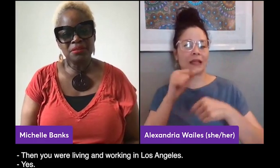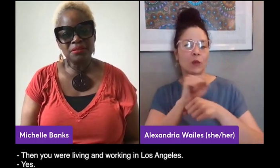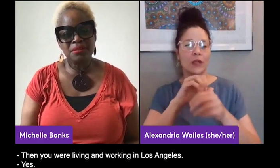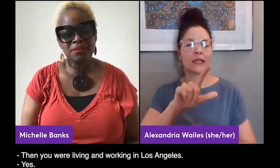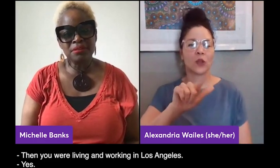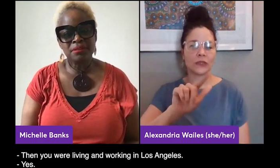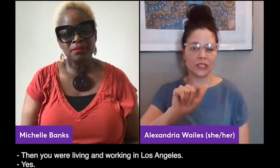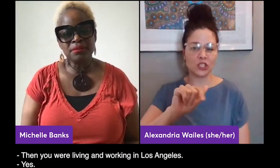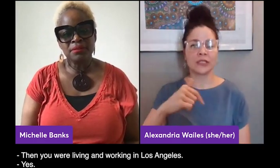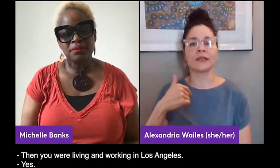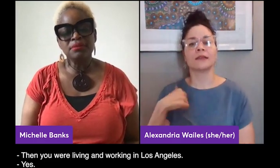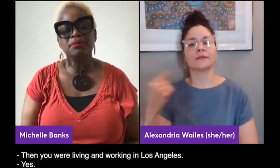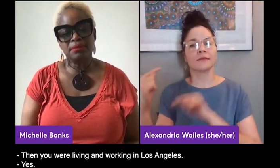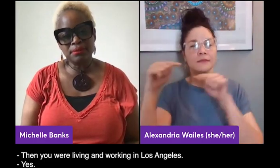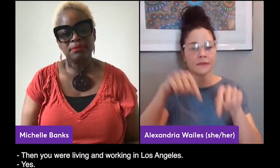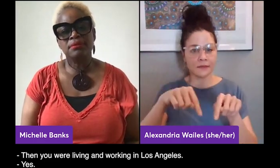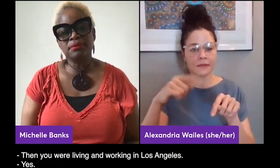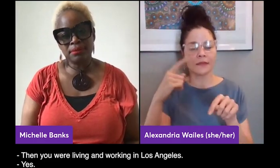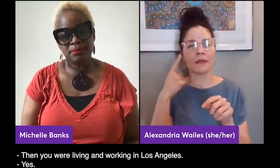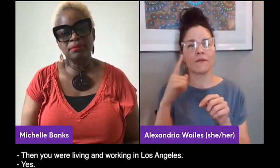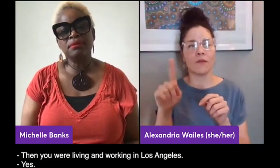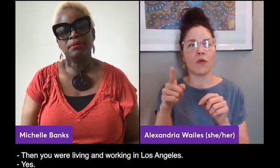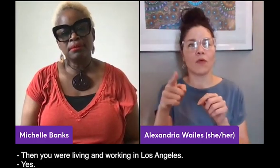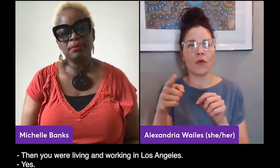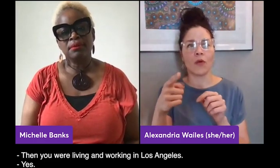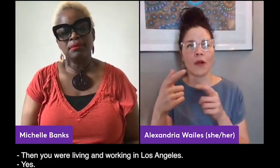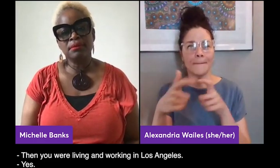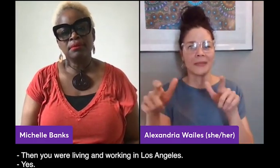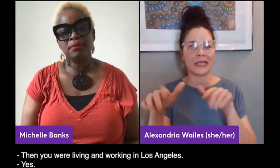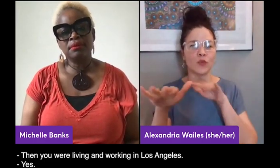Then you were living and working in Los Angeles. Yes.